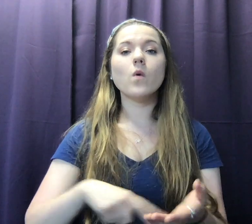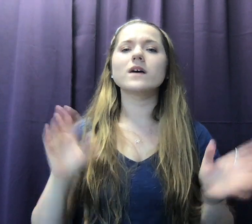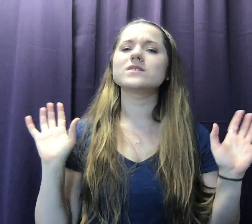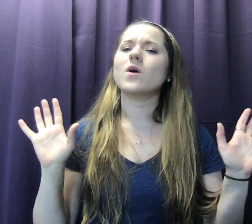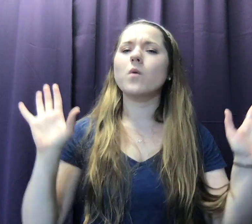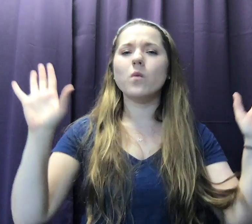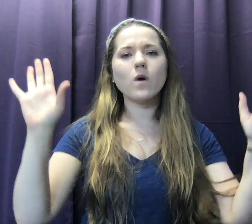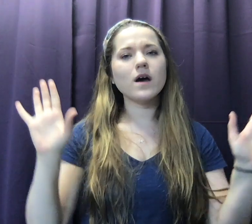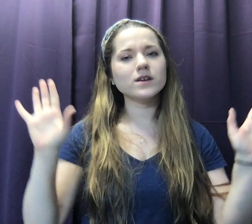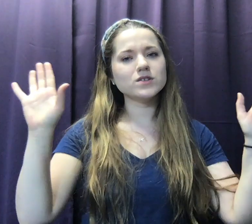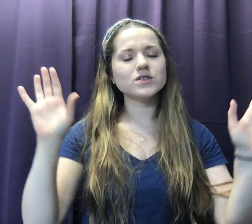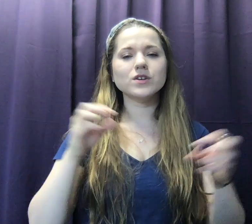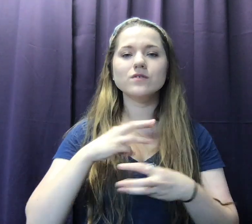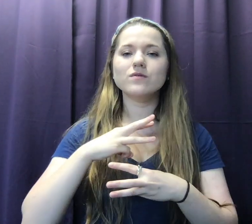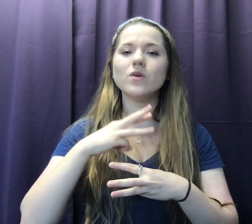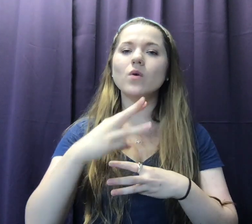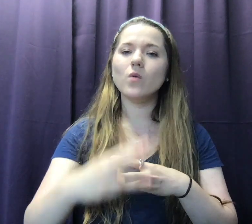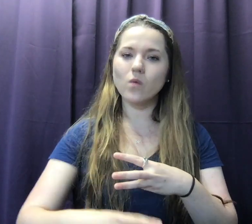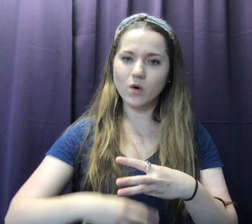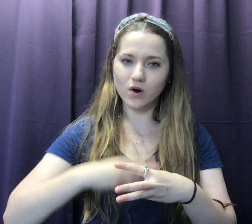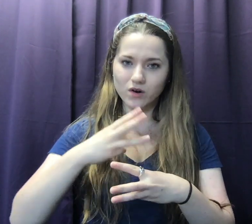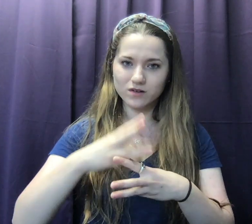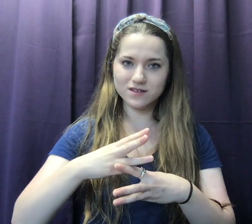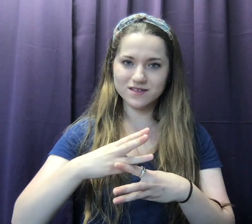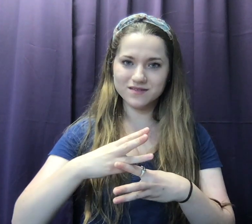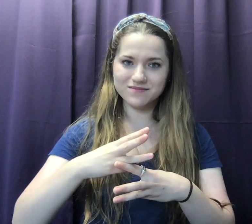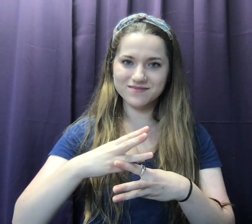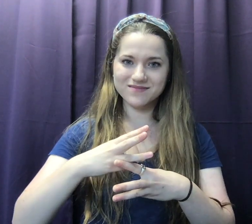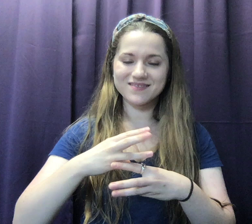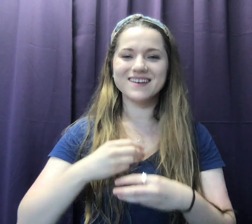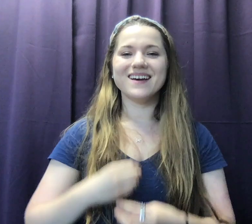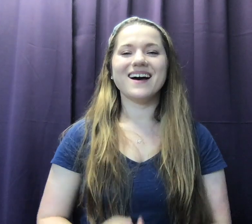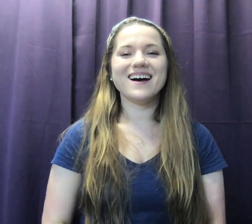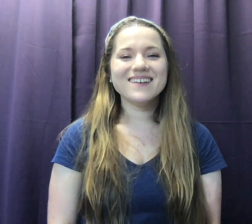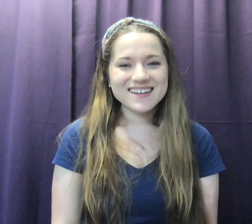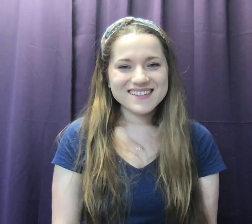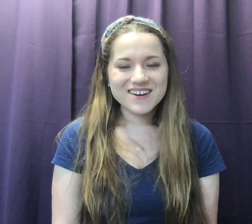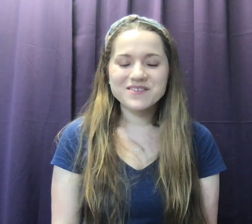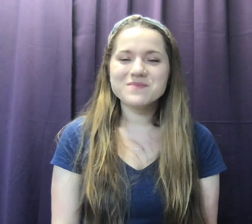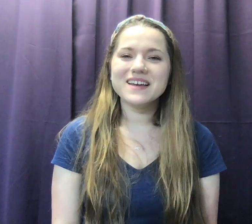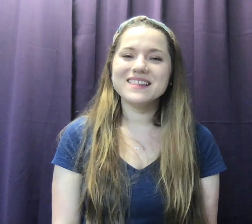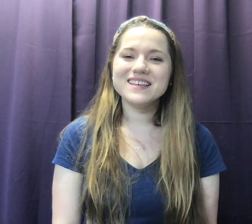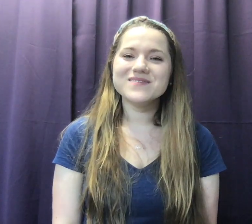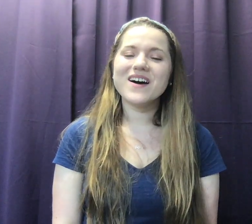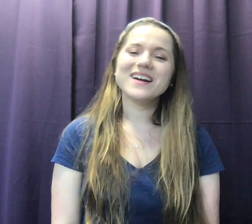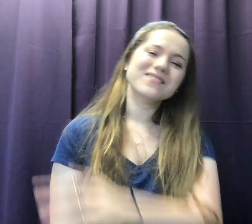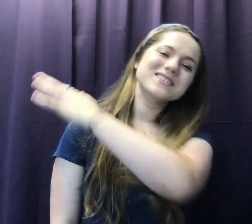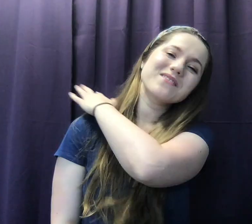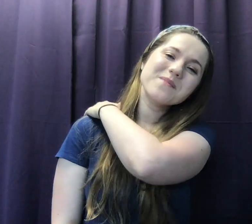what a wonderful world. All right, so if you made it this far, give yourself a pat